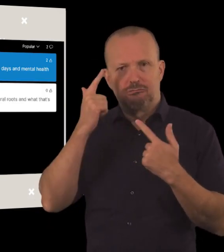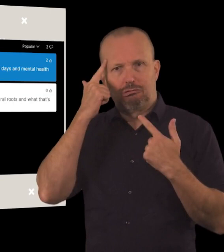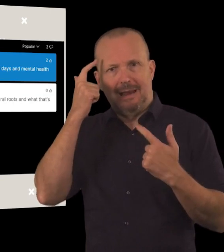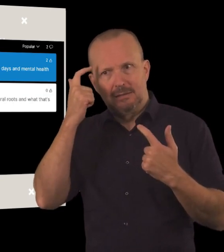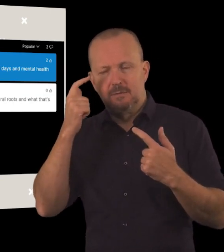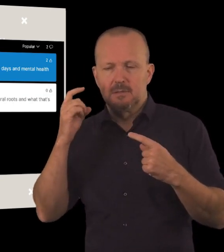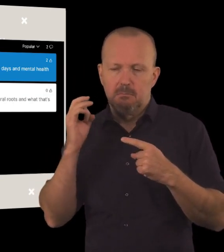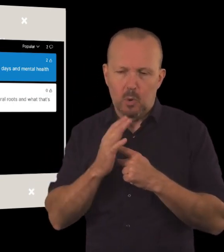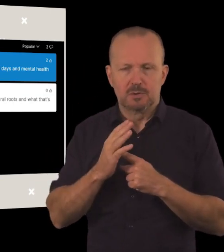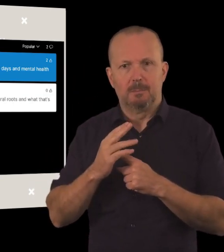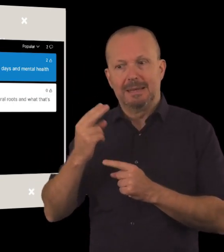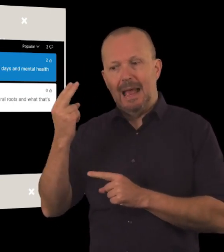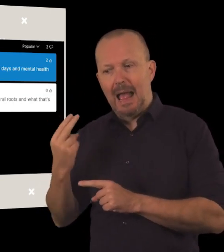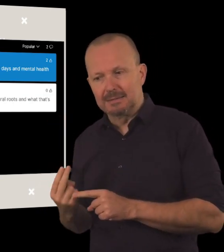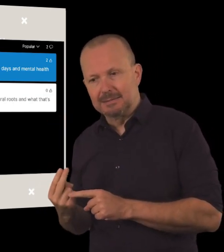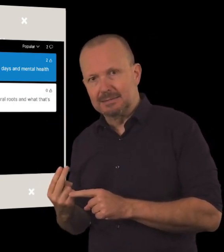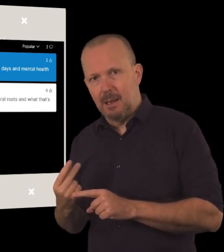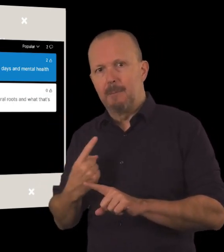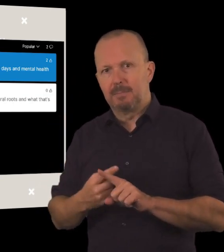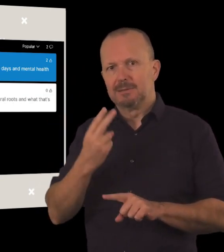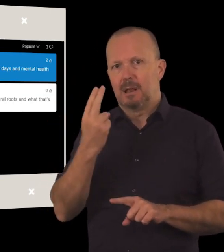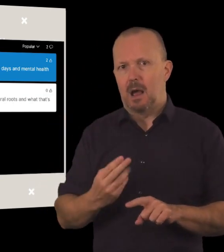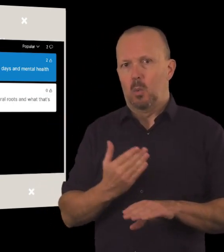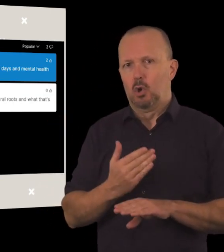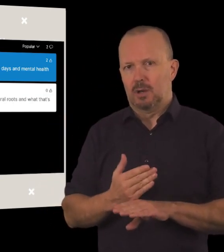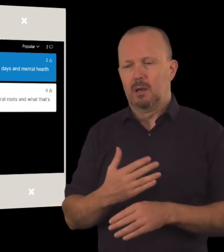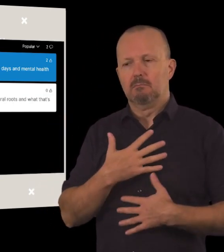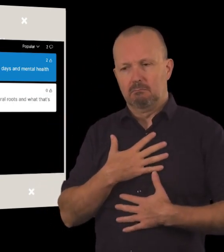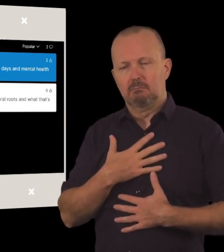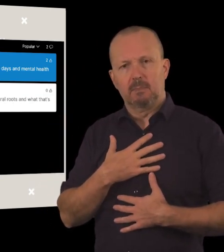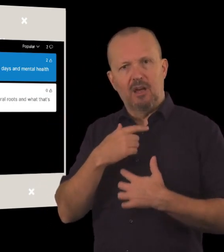be well so we can actually do our jobs.